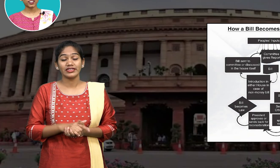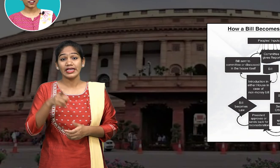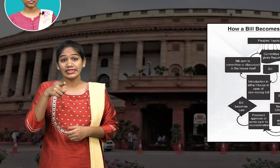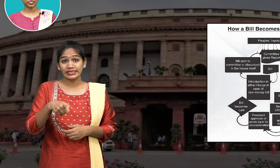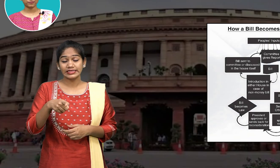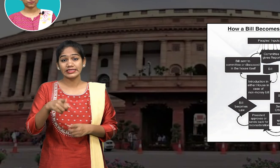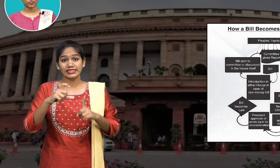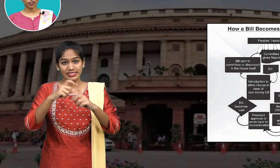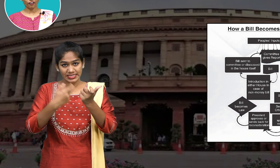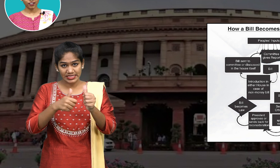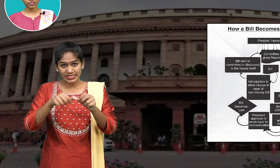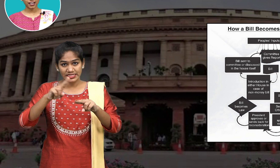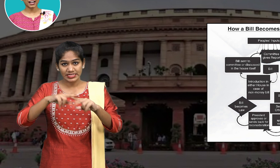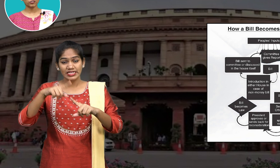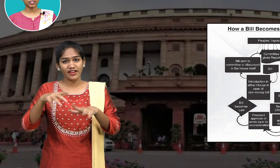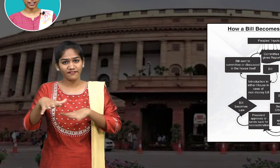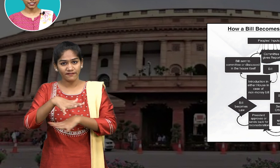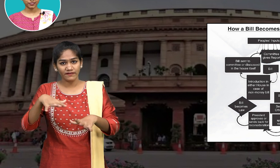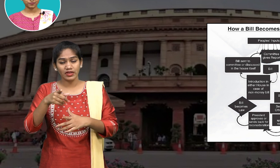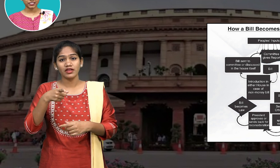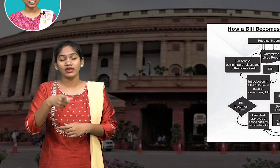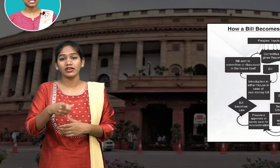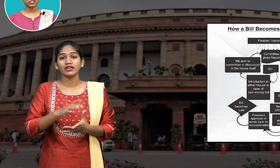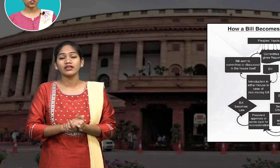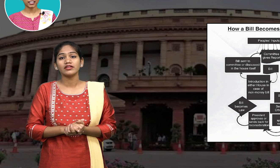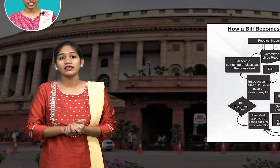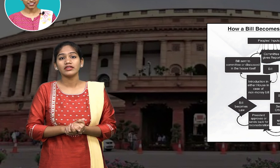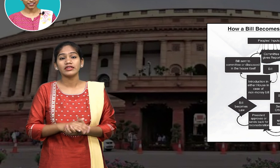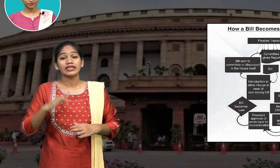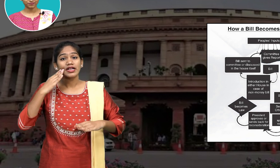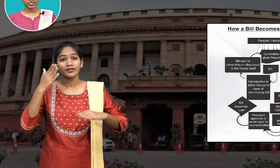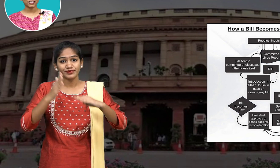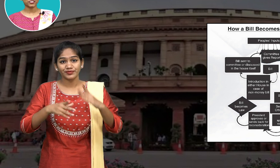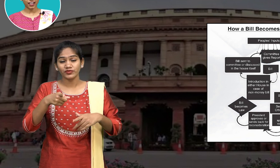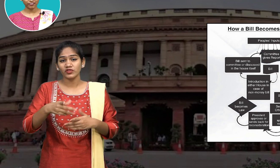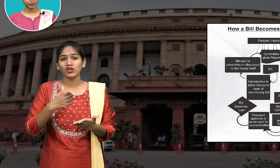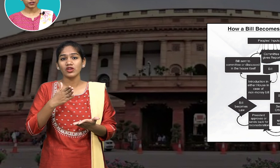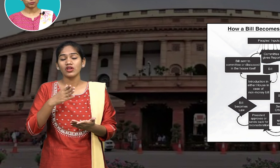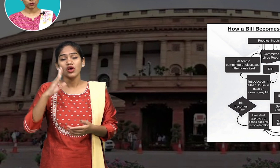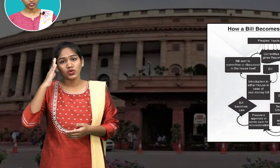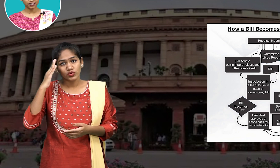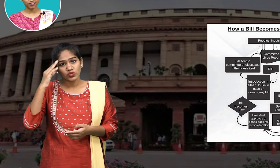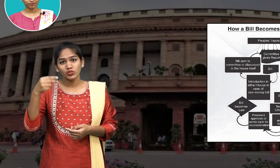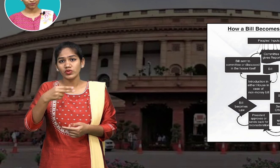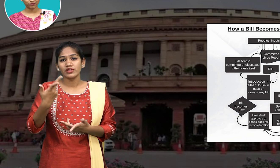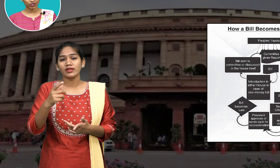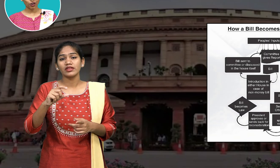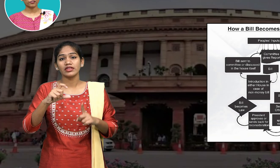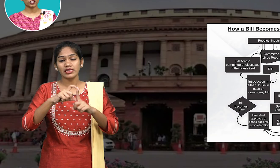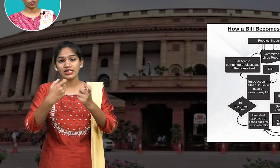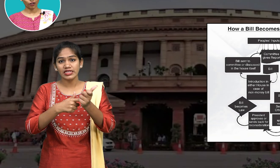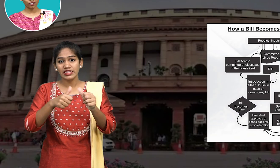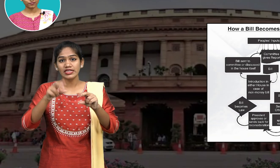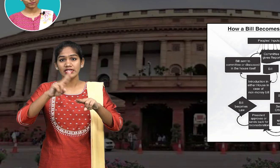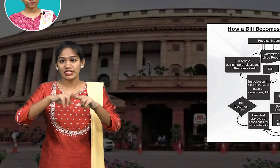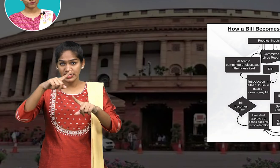This draft or outline is known as a draft proposal of